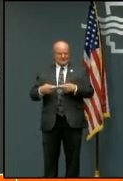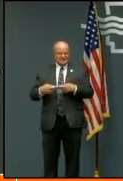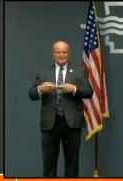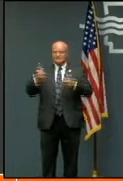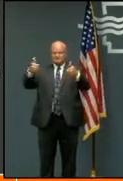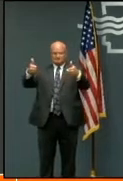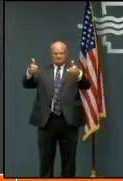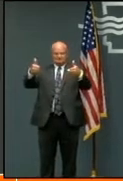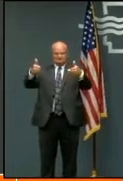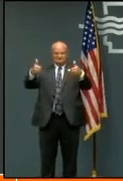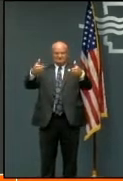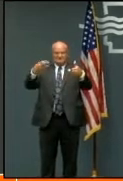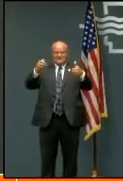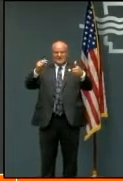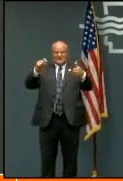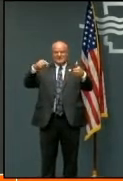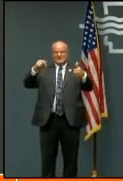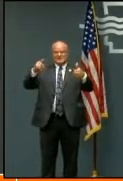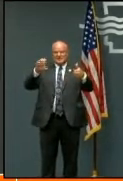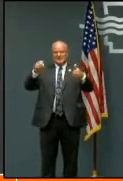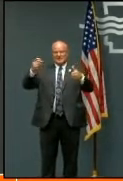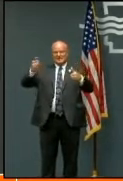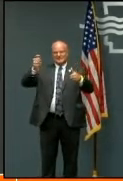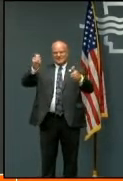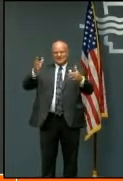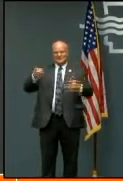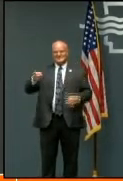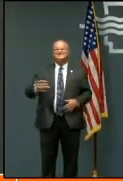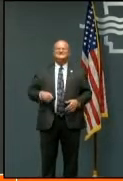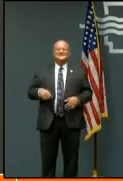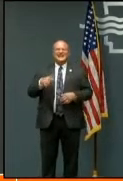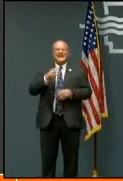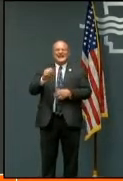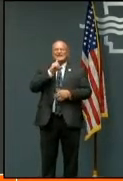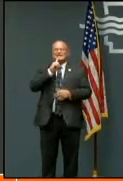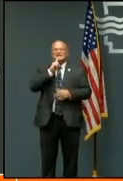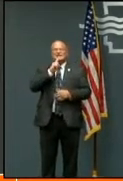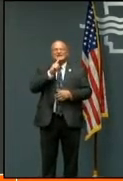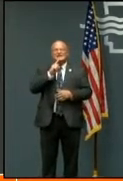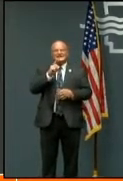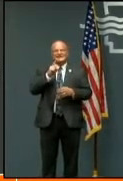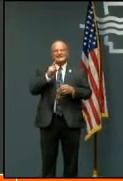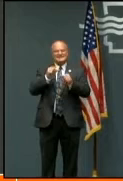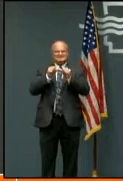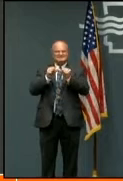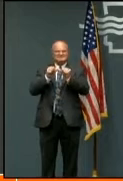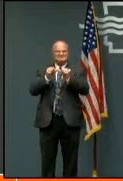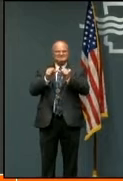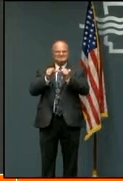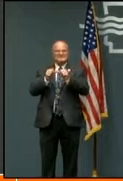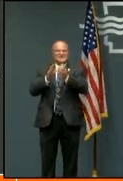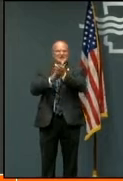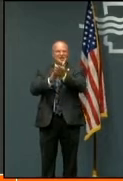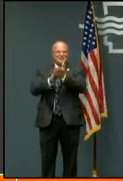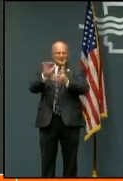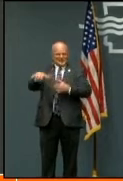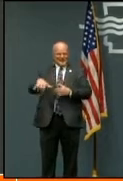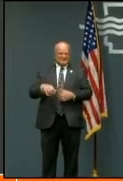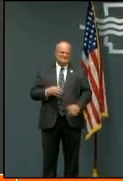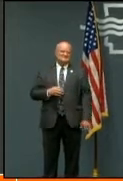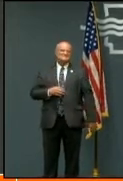good job, Hot Spring County, Judge. And we certainly want to compliment you on